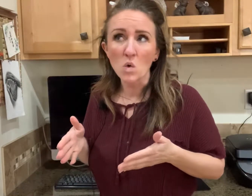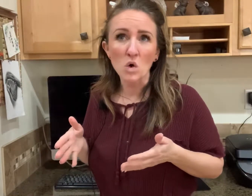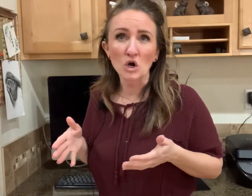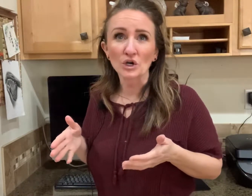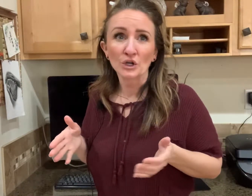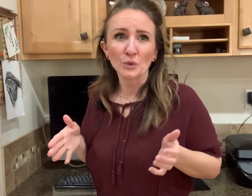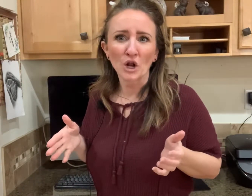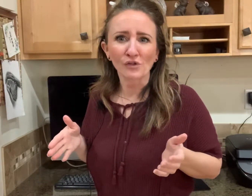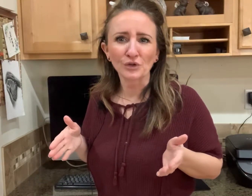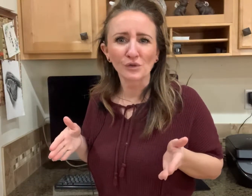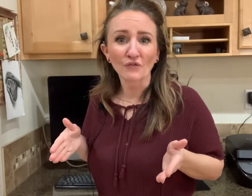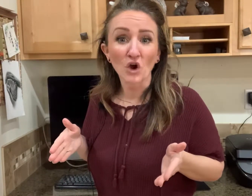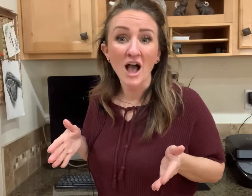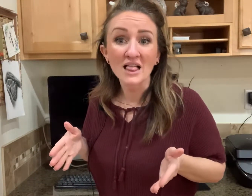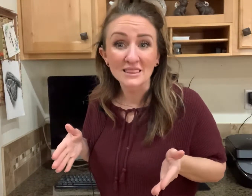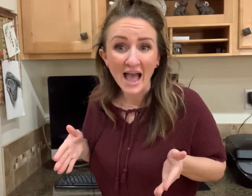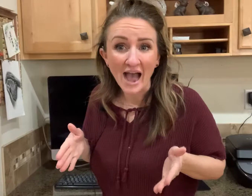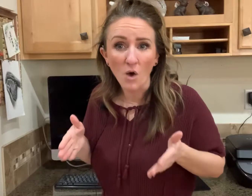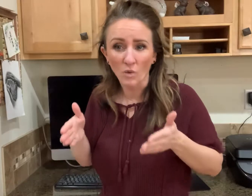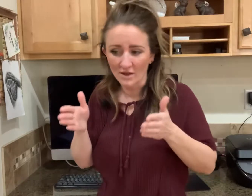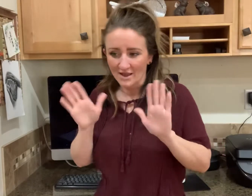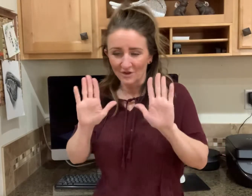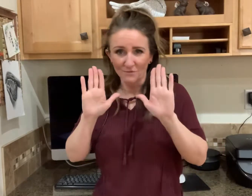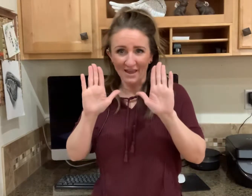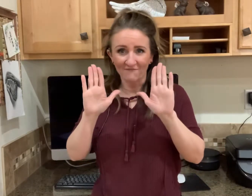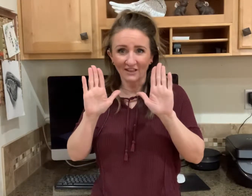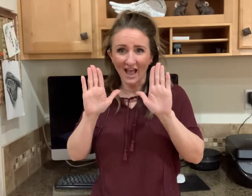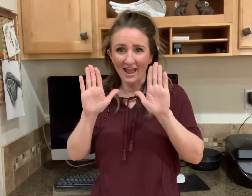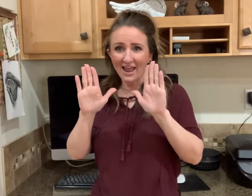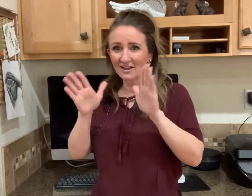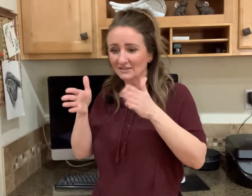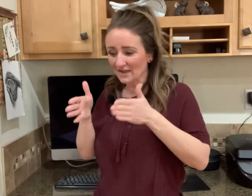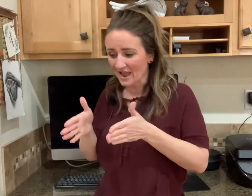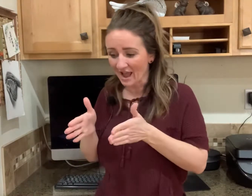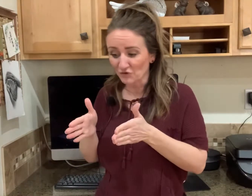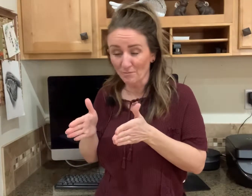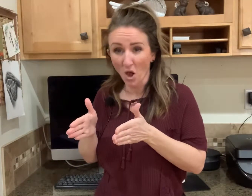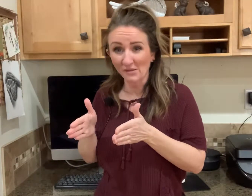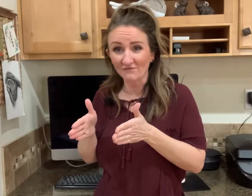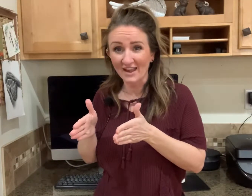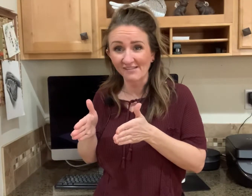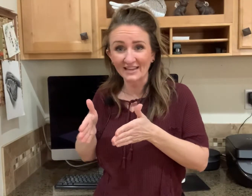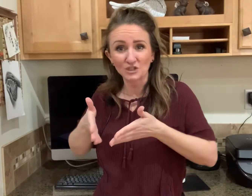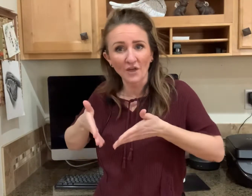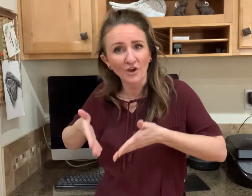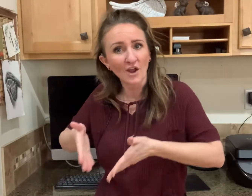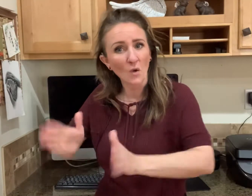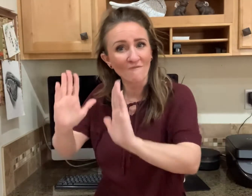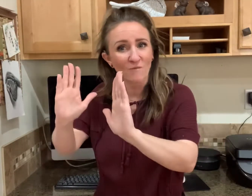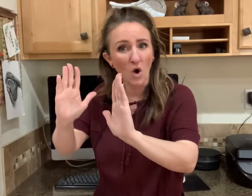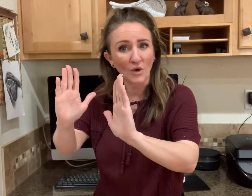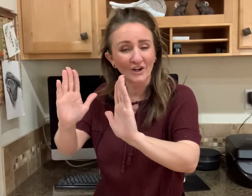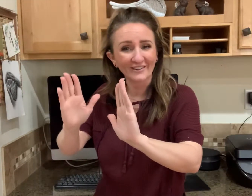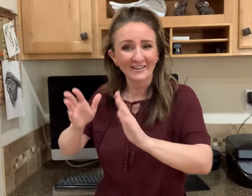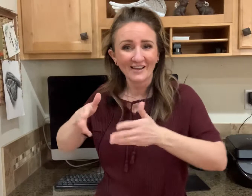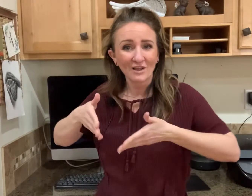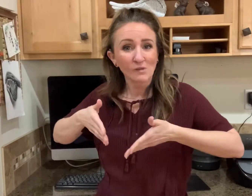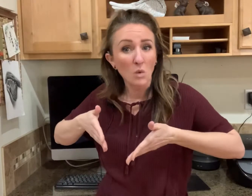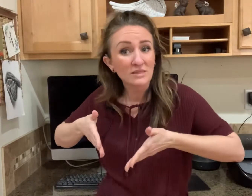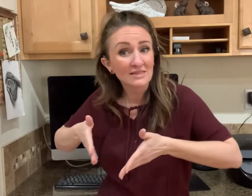or you can also use it for allow. And you make flat hands, have your palms facing each other, and go forward. So